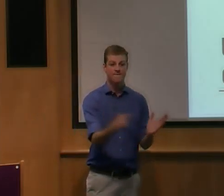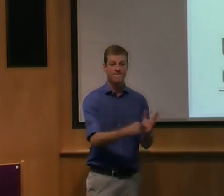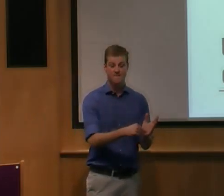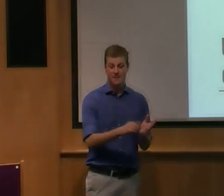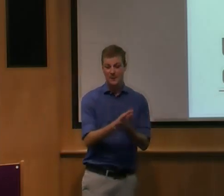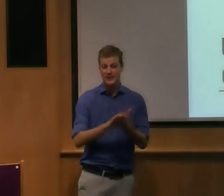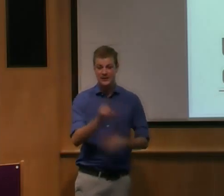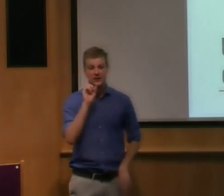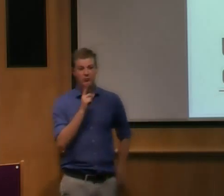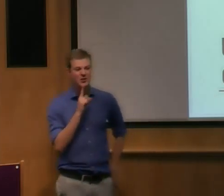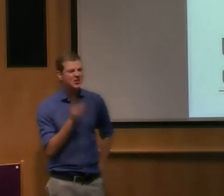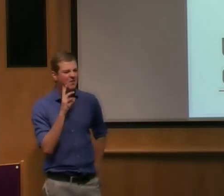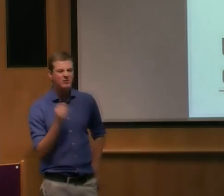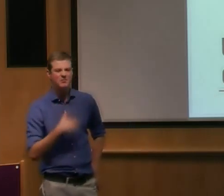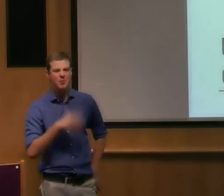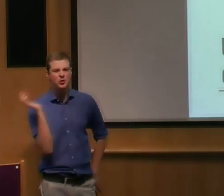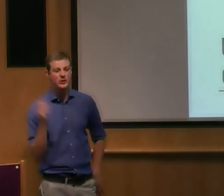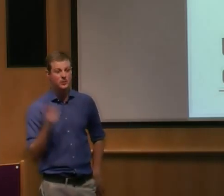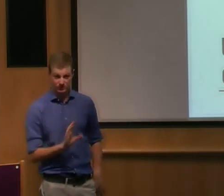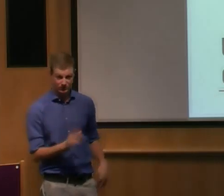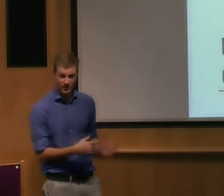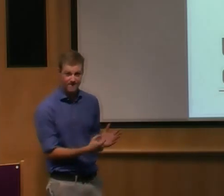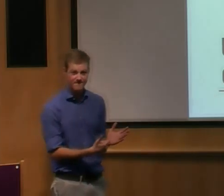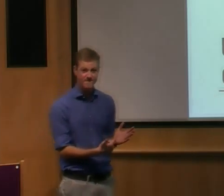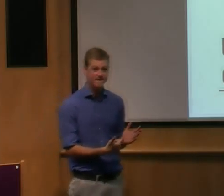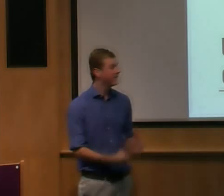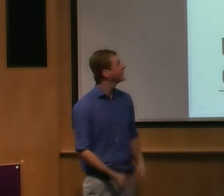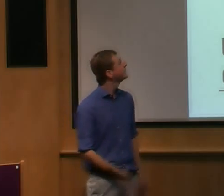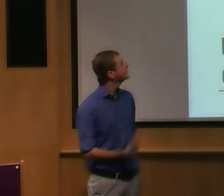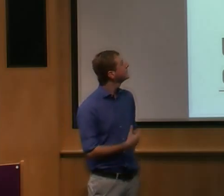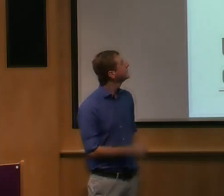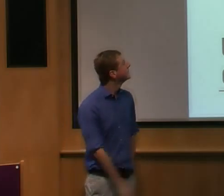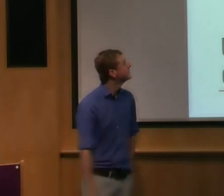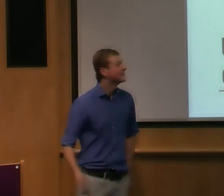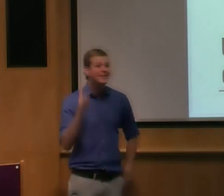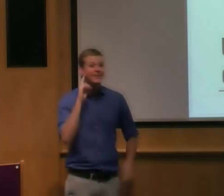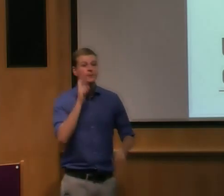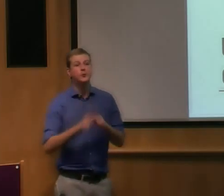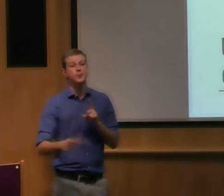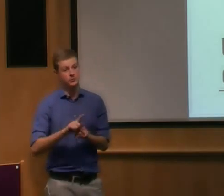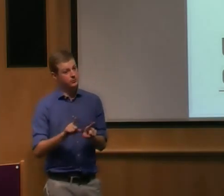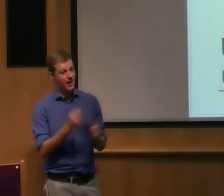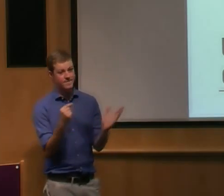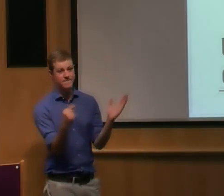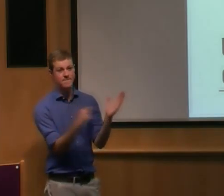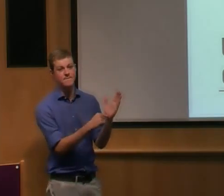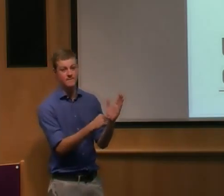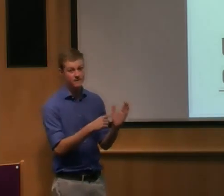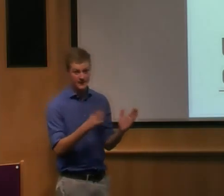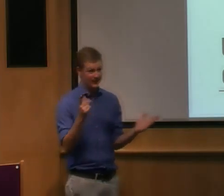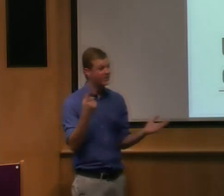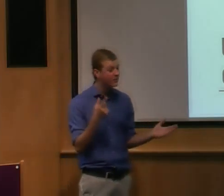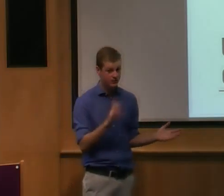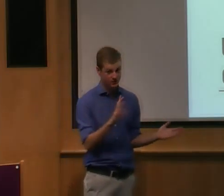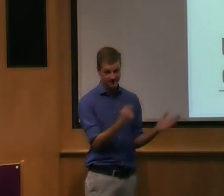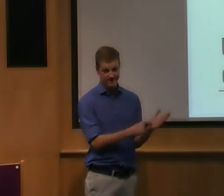culture is mentioned. So this means that you people say, oh, there's no real value of deaf culture, but we've got it enshrined in European